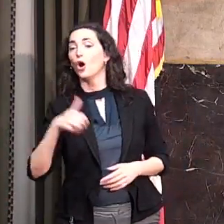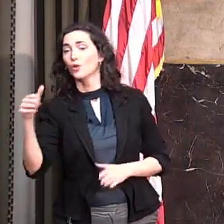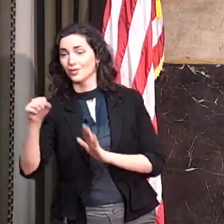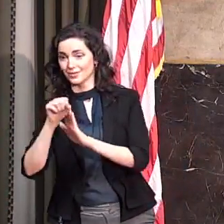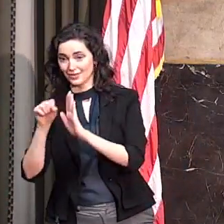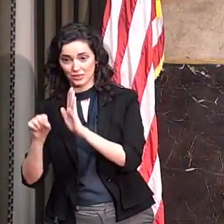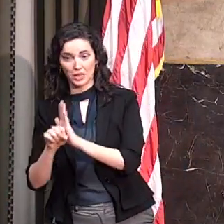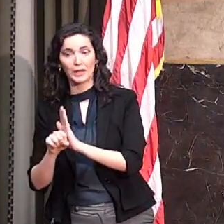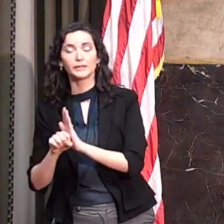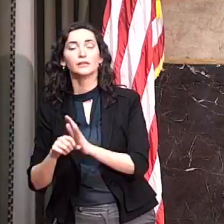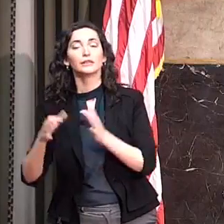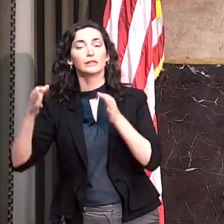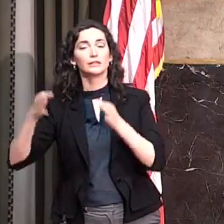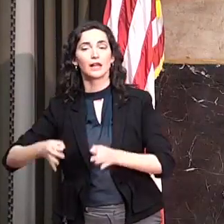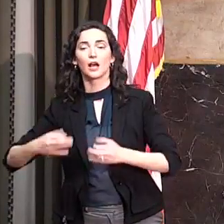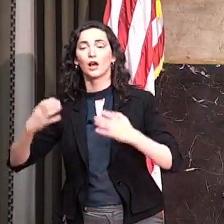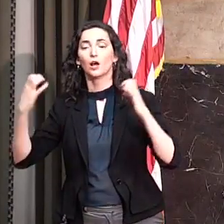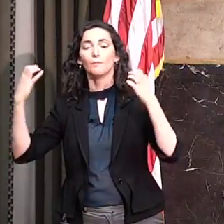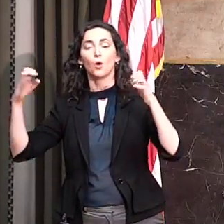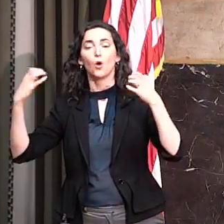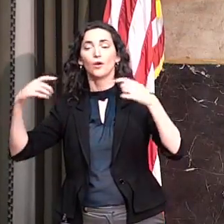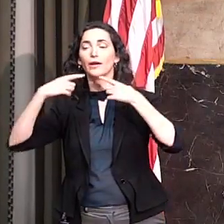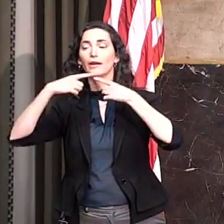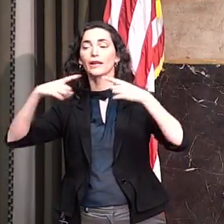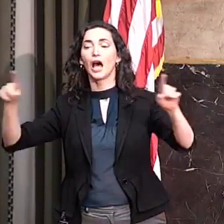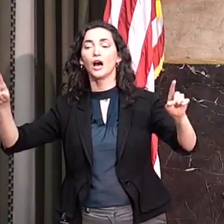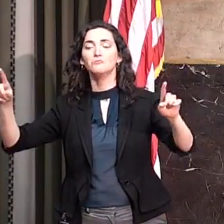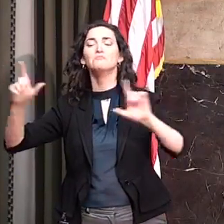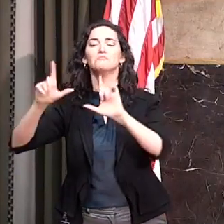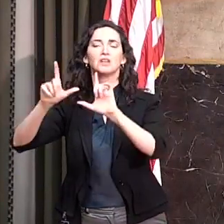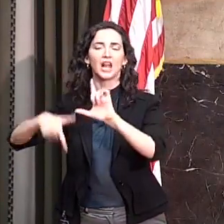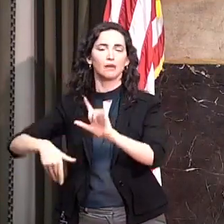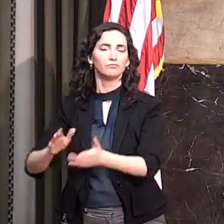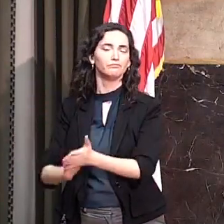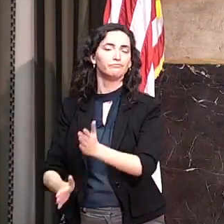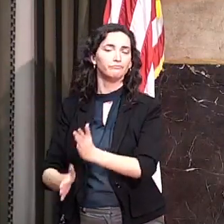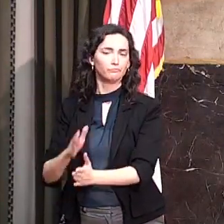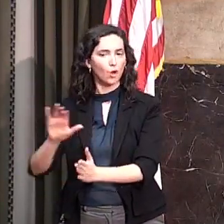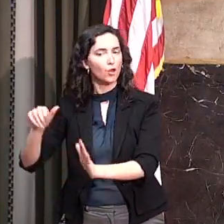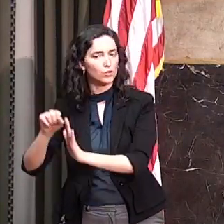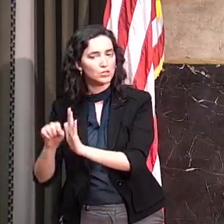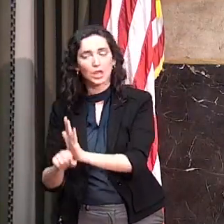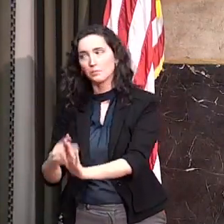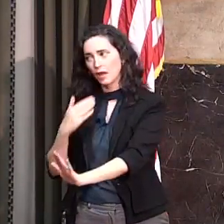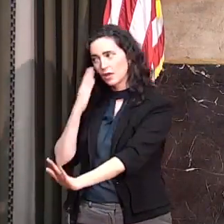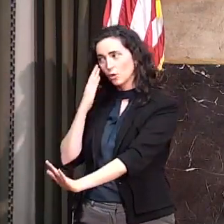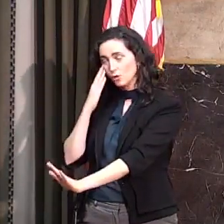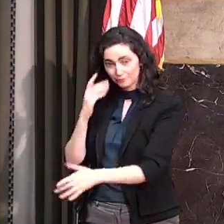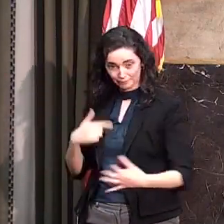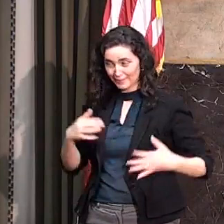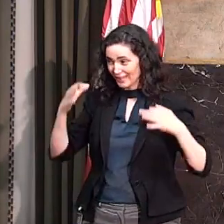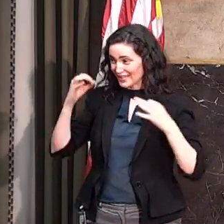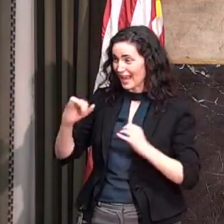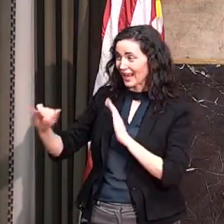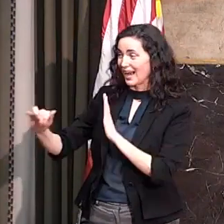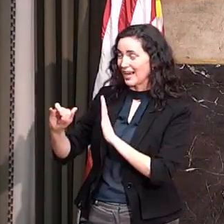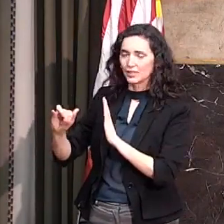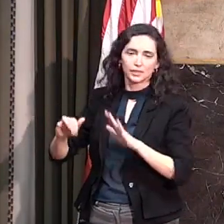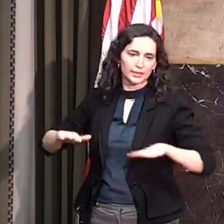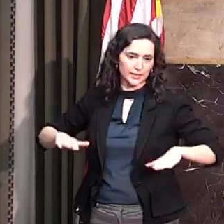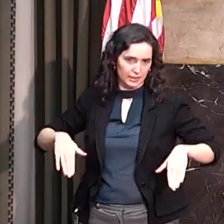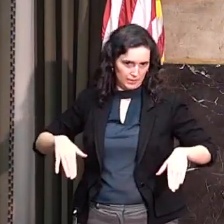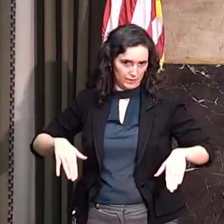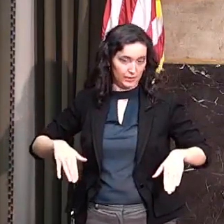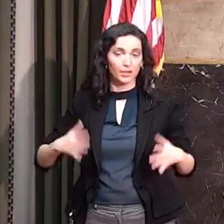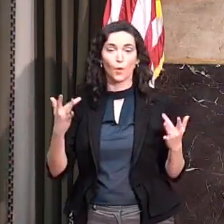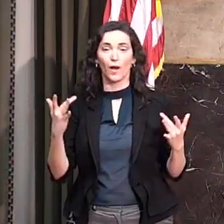health orders or proclamations to expire. I've decided not to do that today because we still